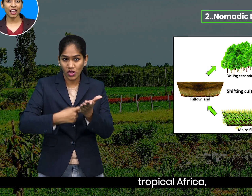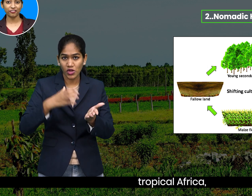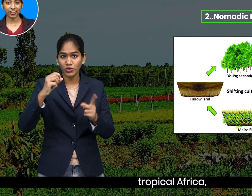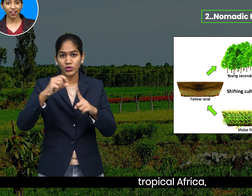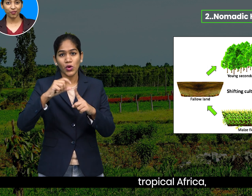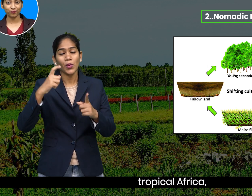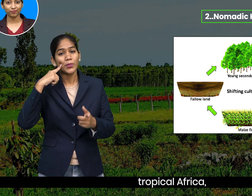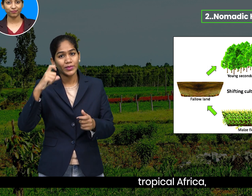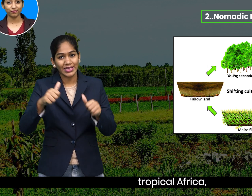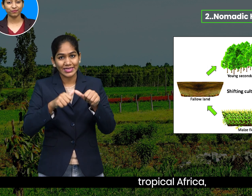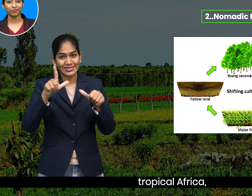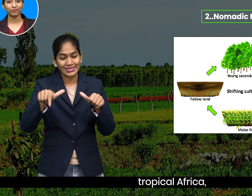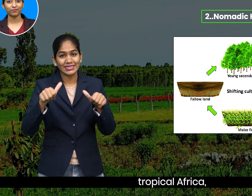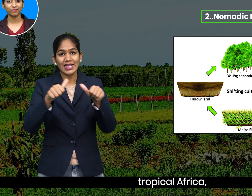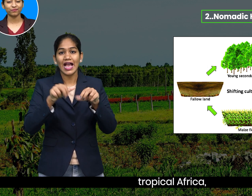tropical Africa,